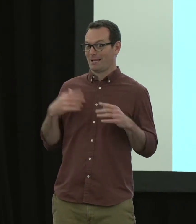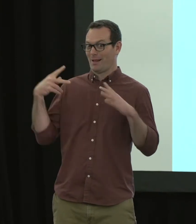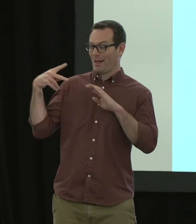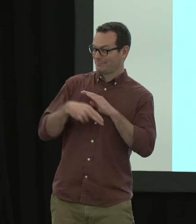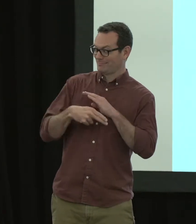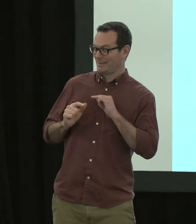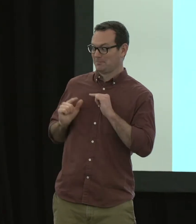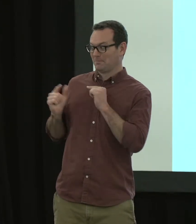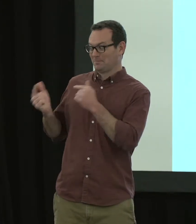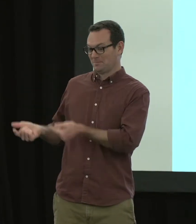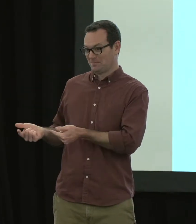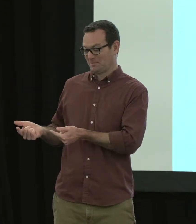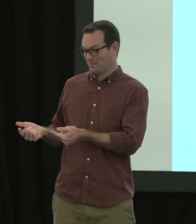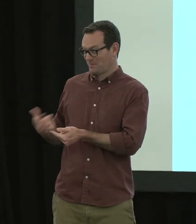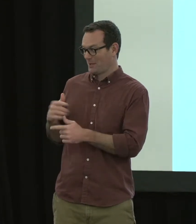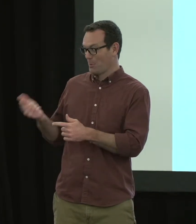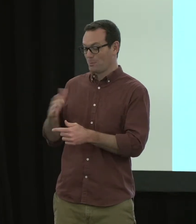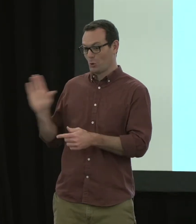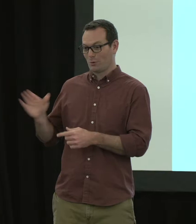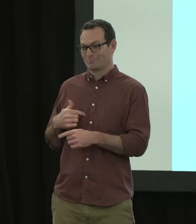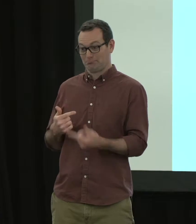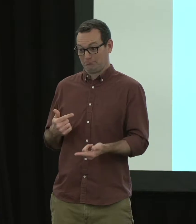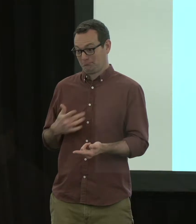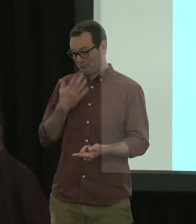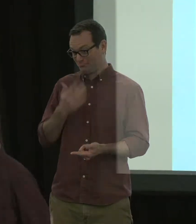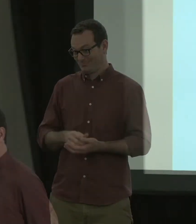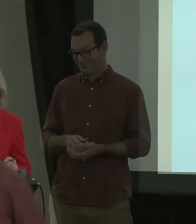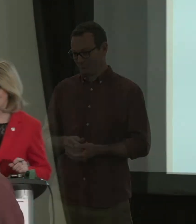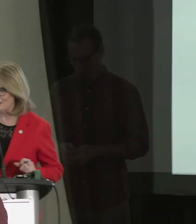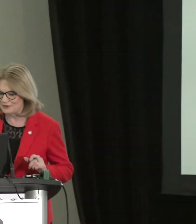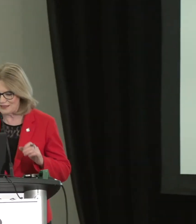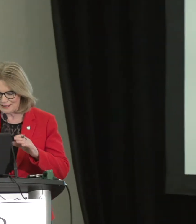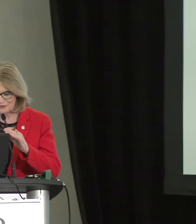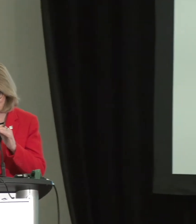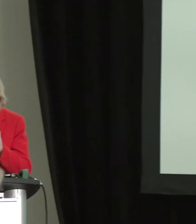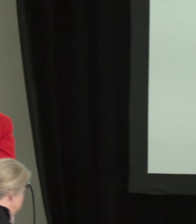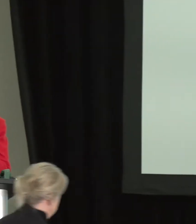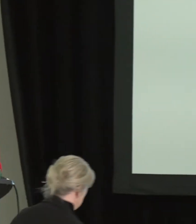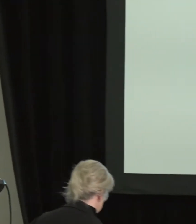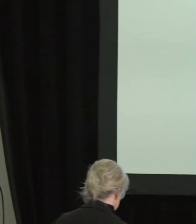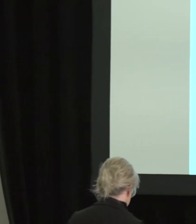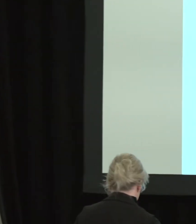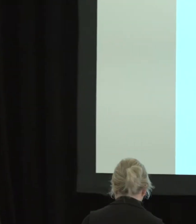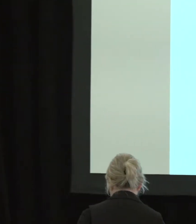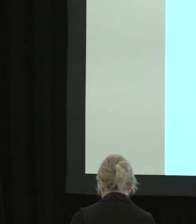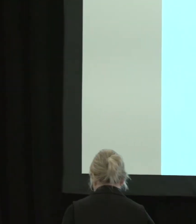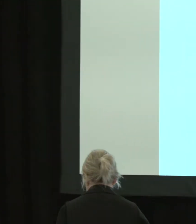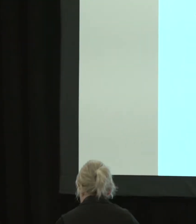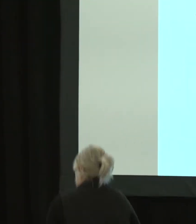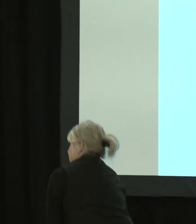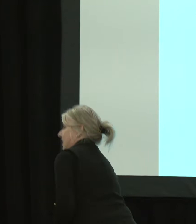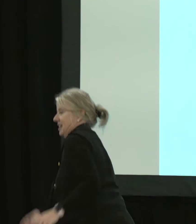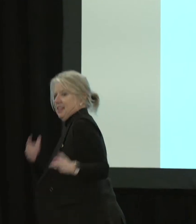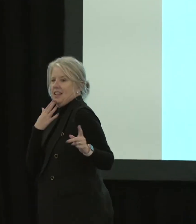I think that at this time, the podium is yours. Welcome, and thank you very much for being here. Thank you. Thank you so much, Maureen. It was a pleasure to